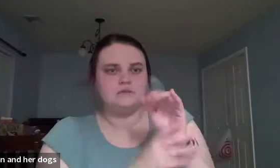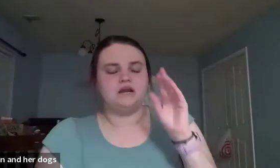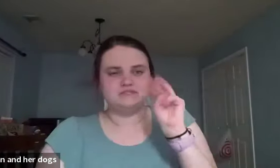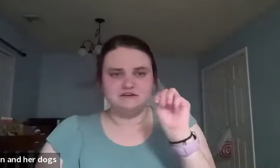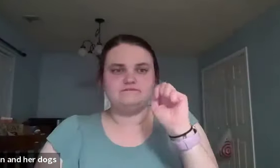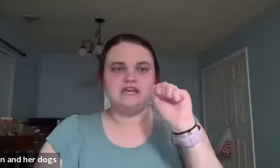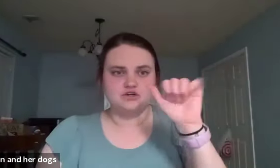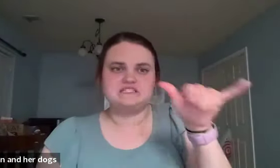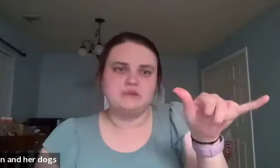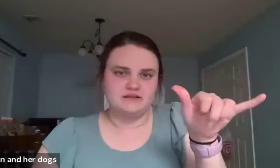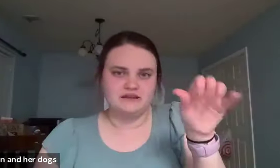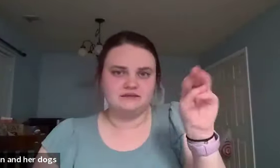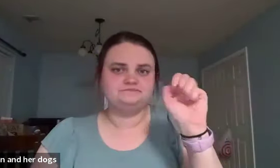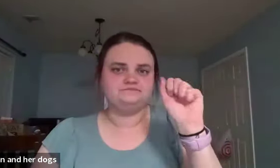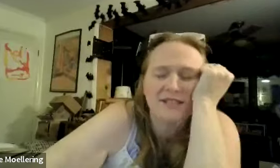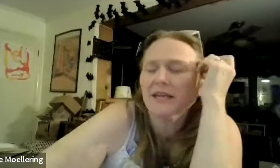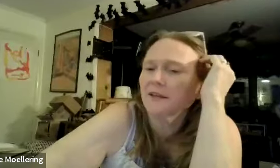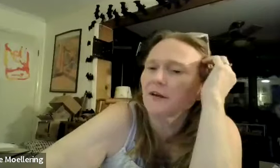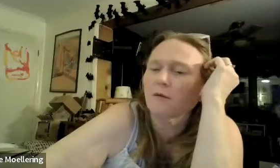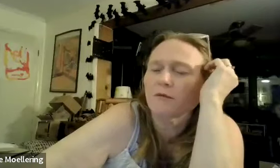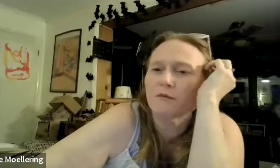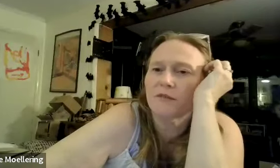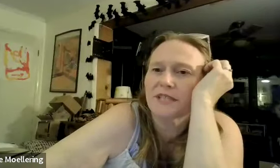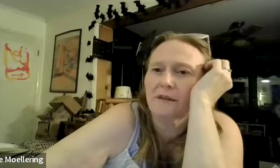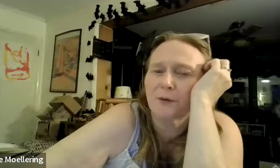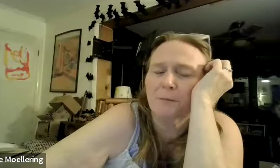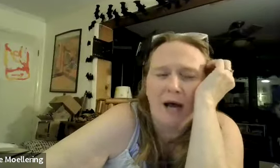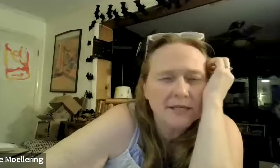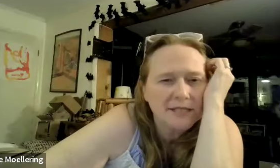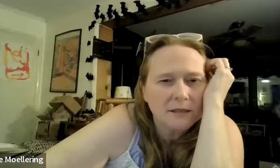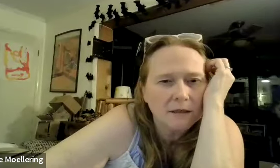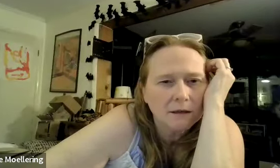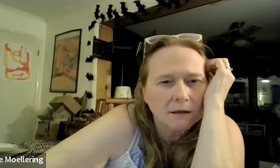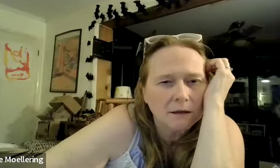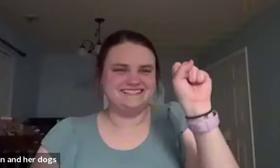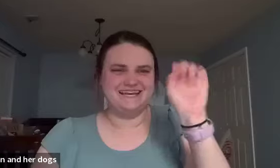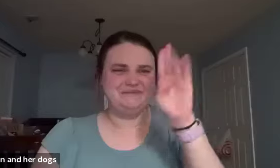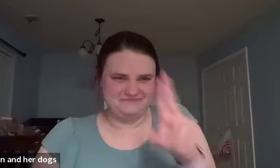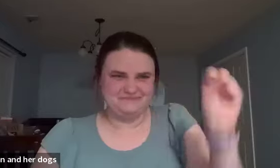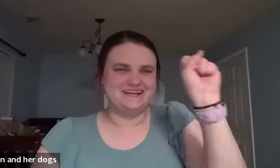but I'm still finger spelling it. Is this like the sign for bus? Bus, yep,